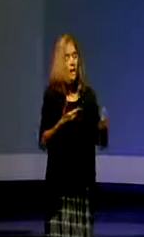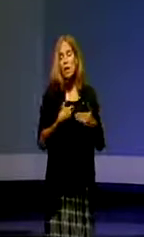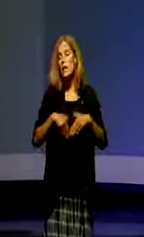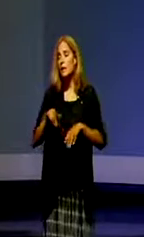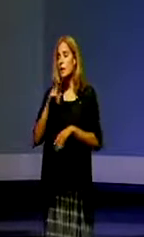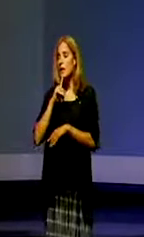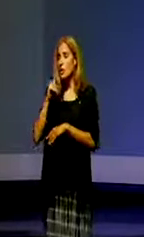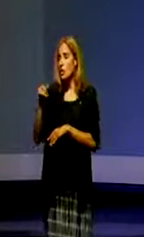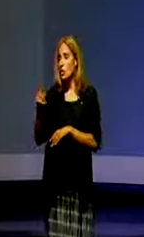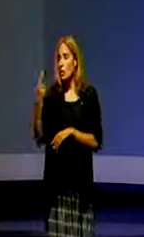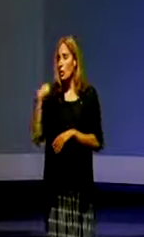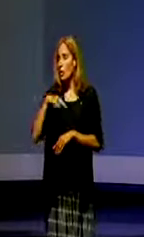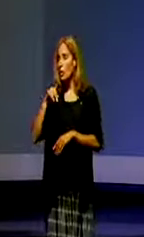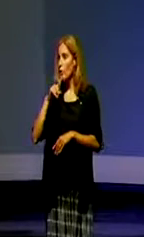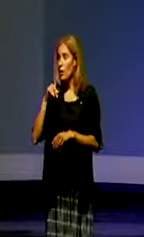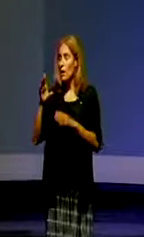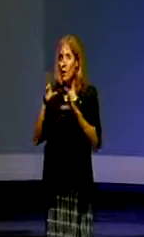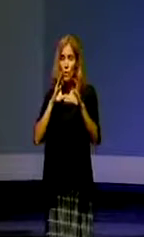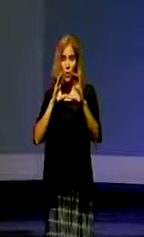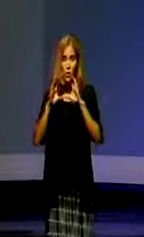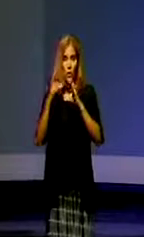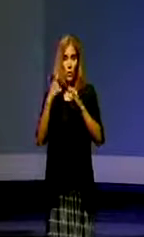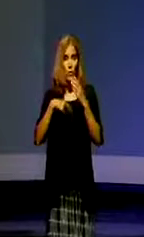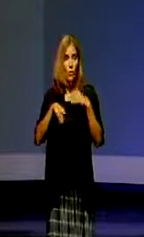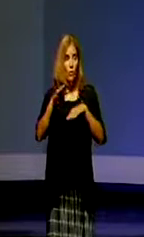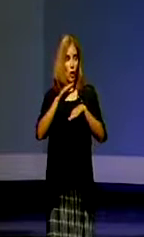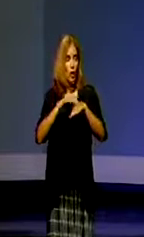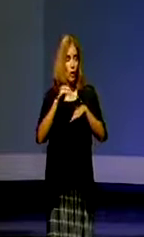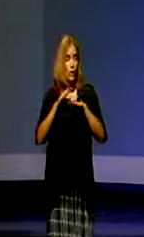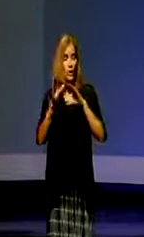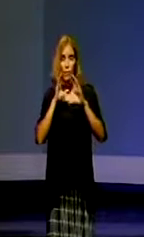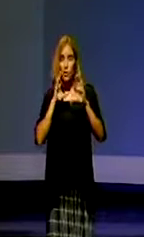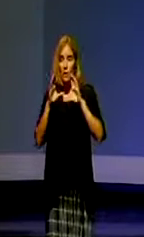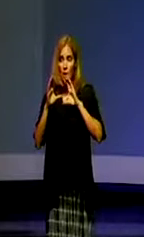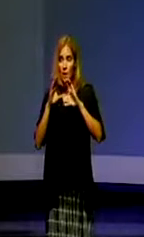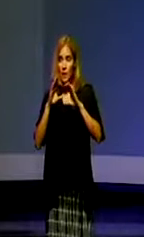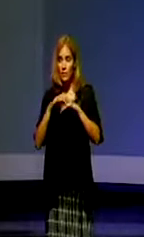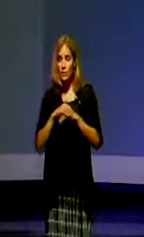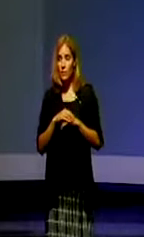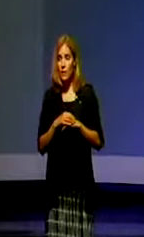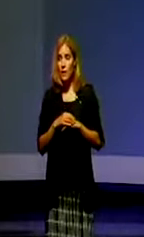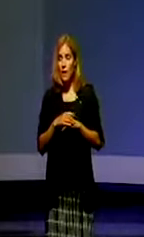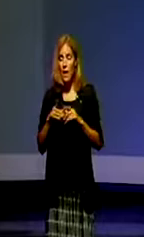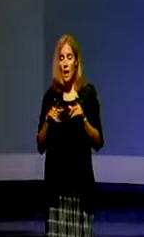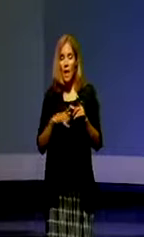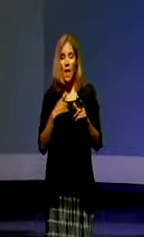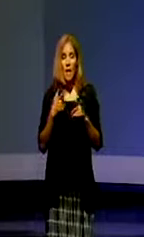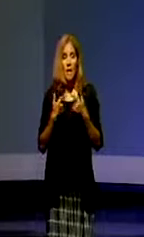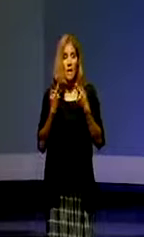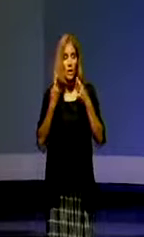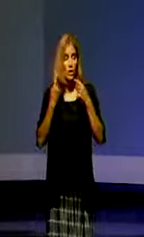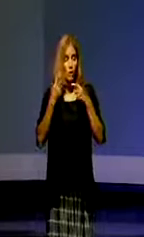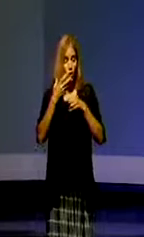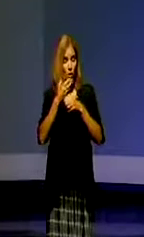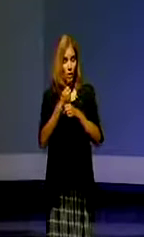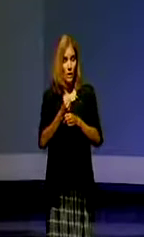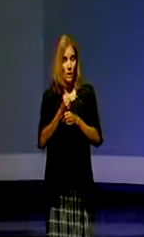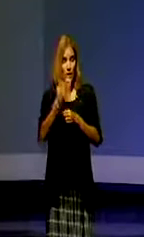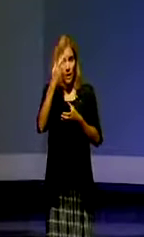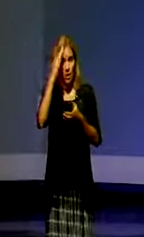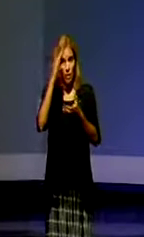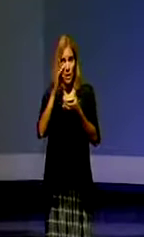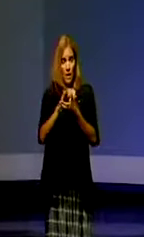make sure that we are communicating what we've been called to communicate, and then let's trust and